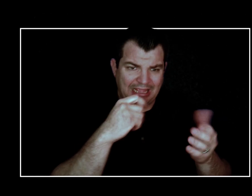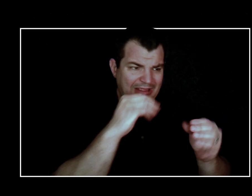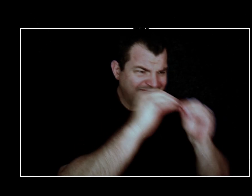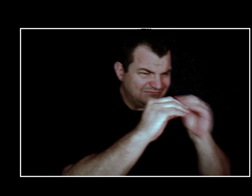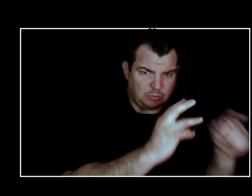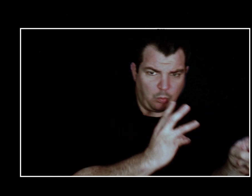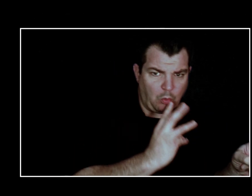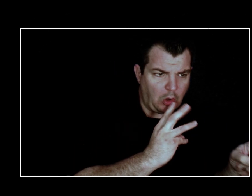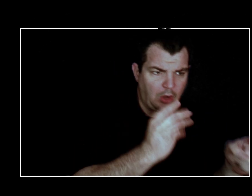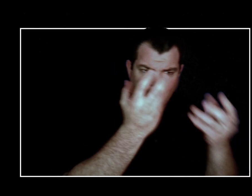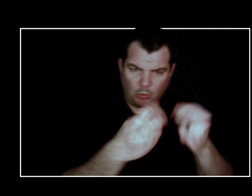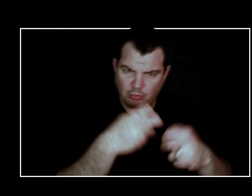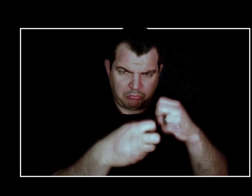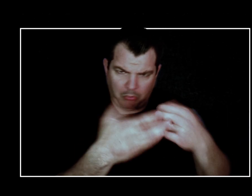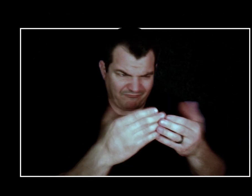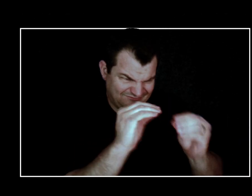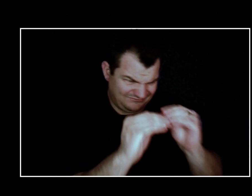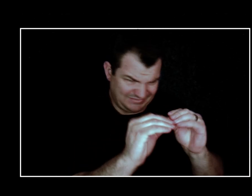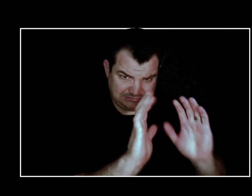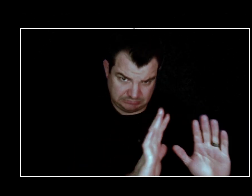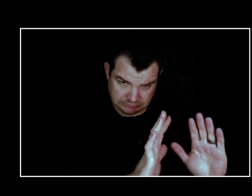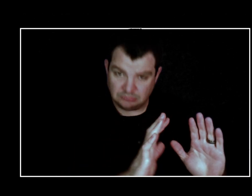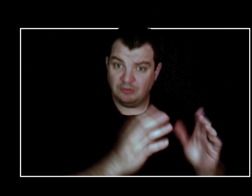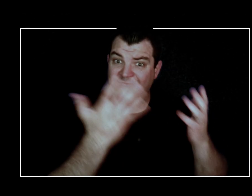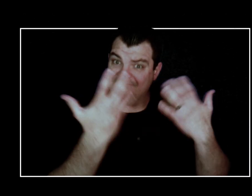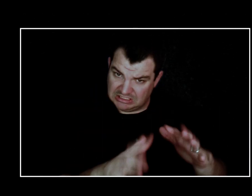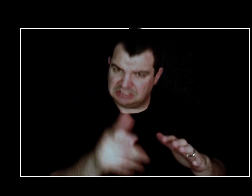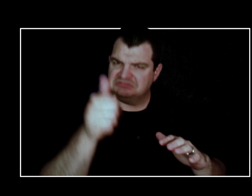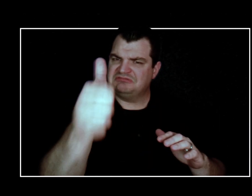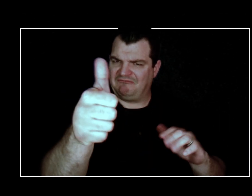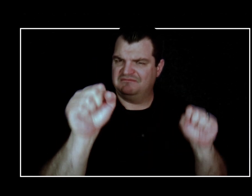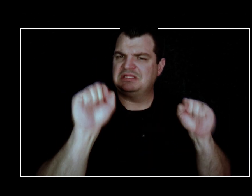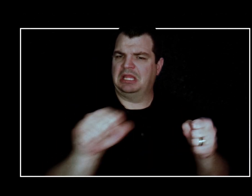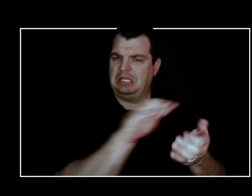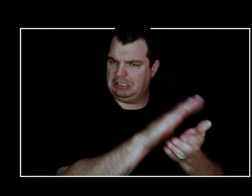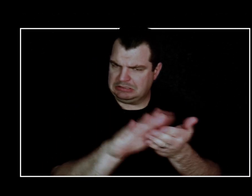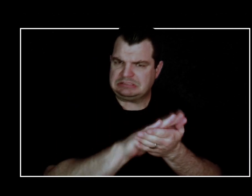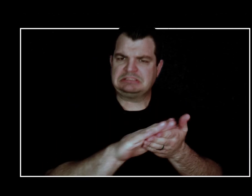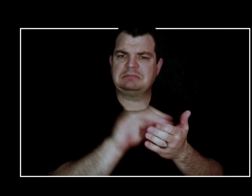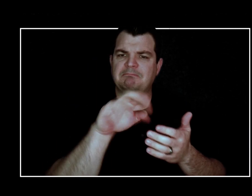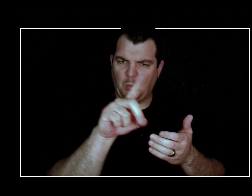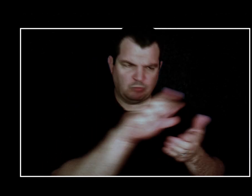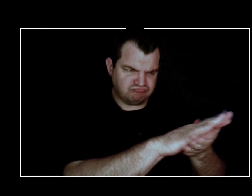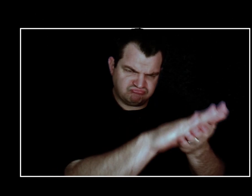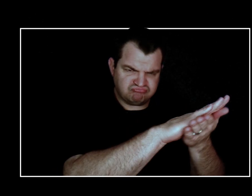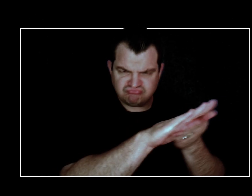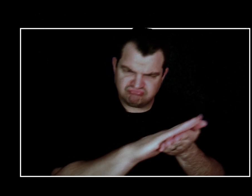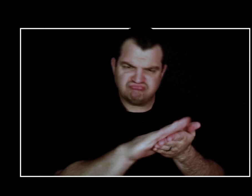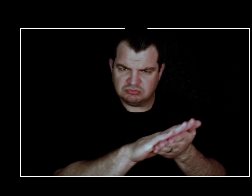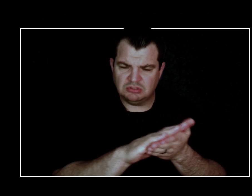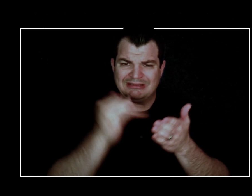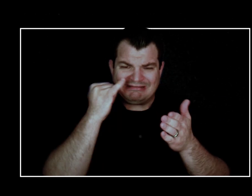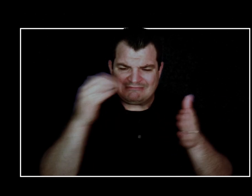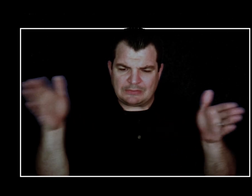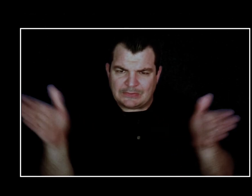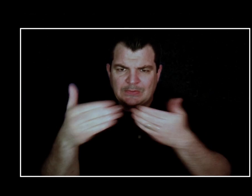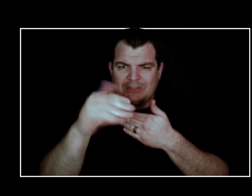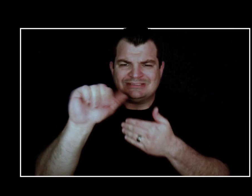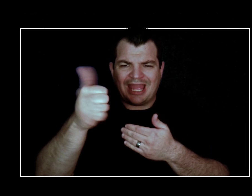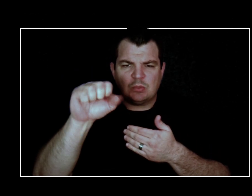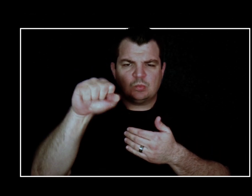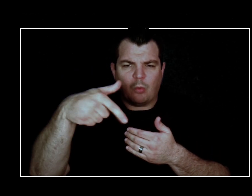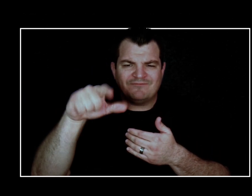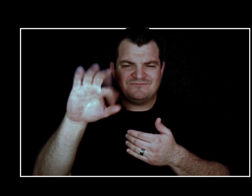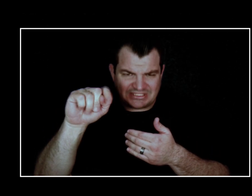and fix the water or moisture problem. You can usually clean mold yourself if the moldy area is less